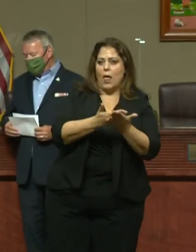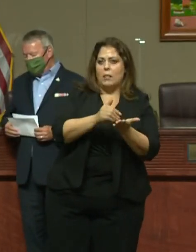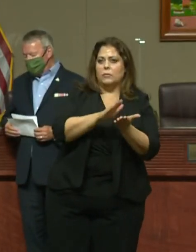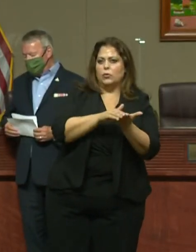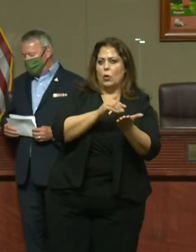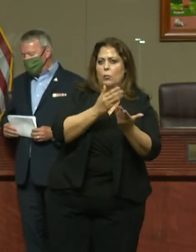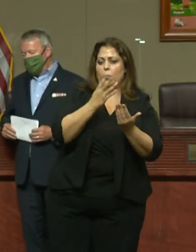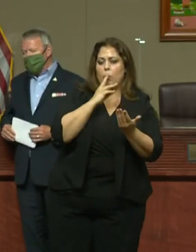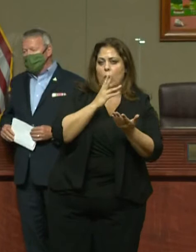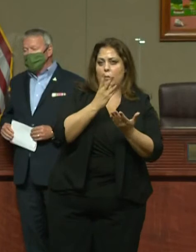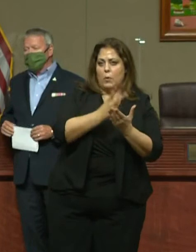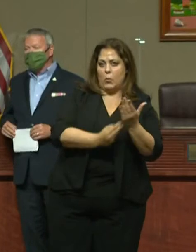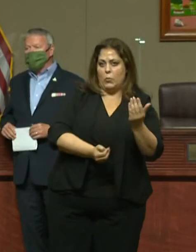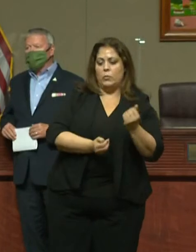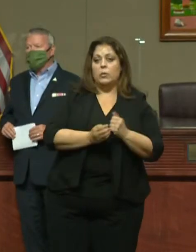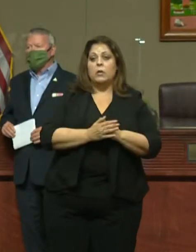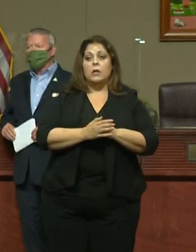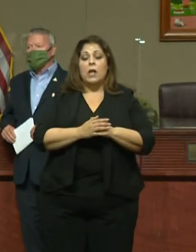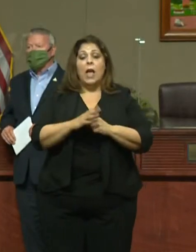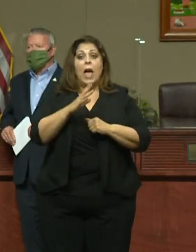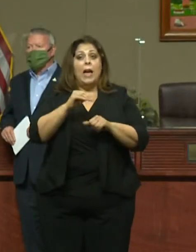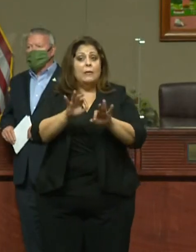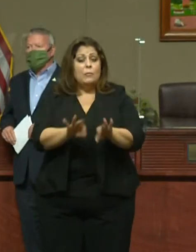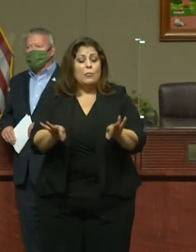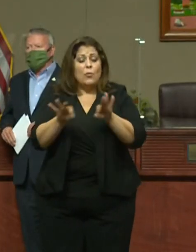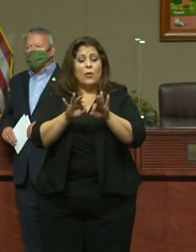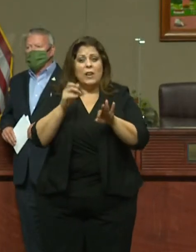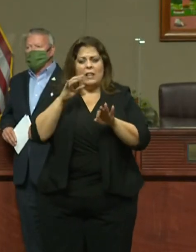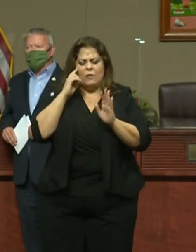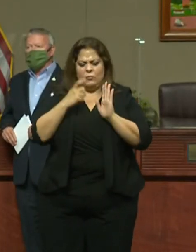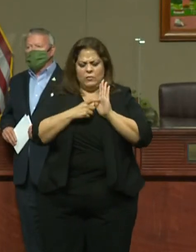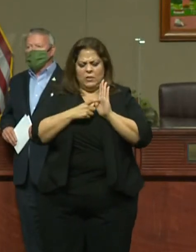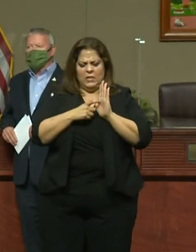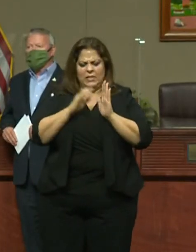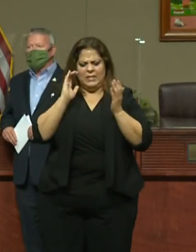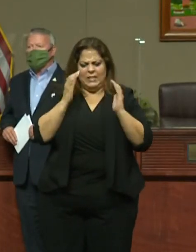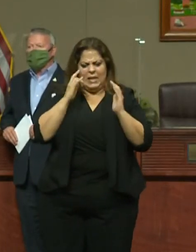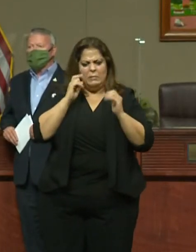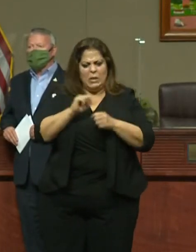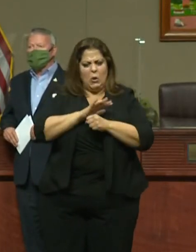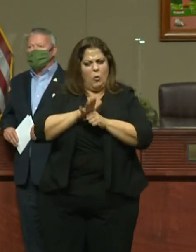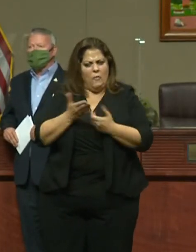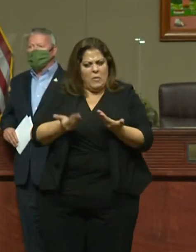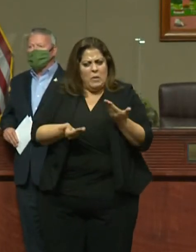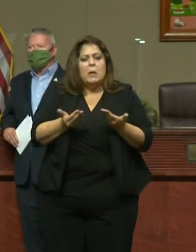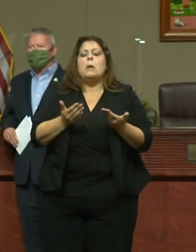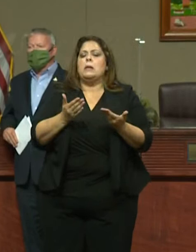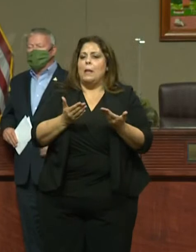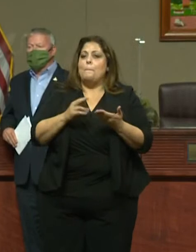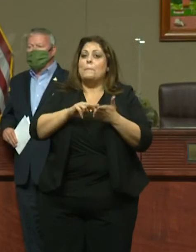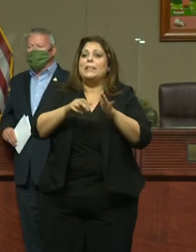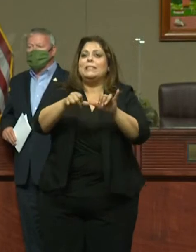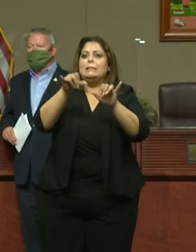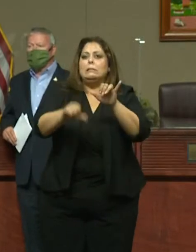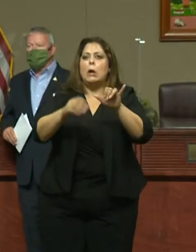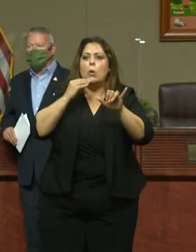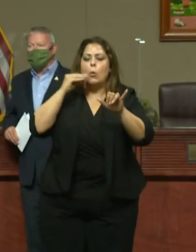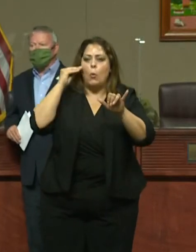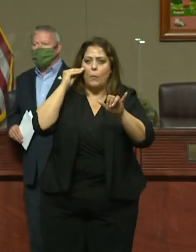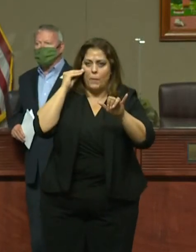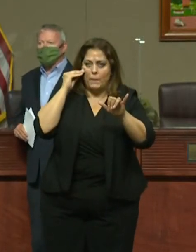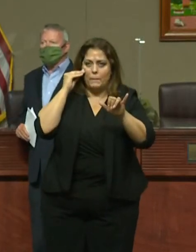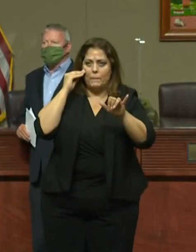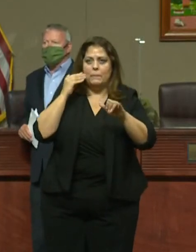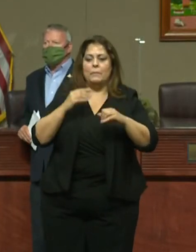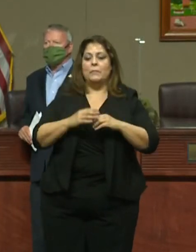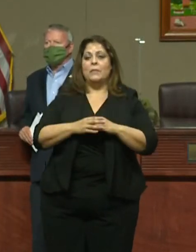especially important is if you experience symptoms that are consistent with COVID, stay home if you are sick, and